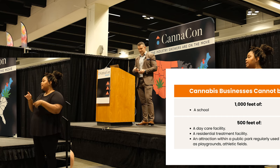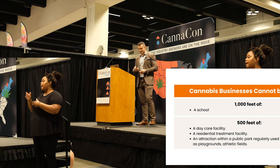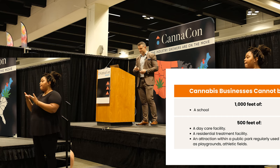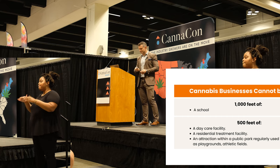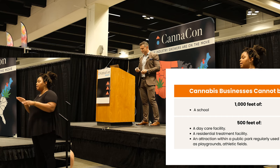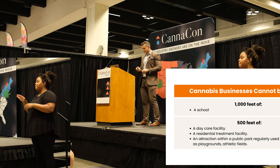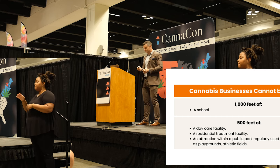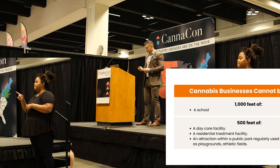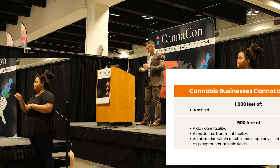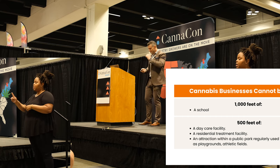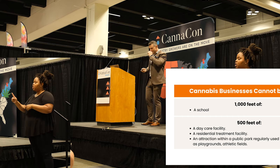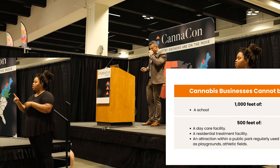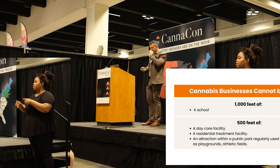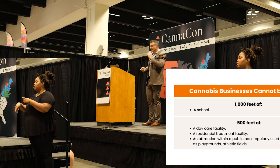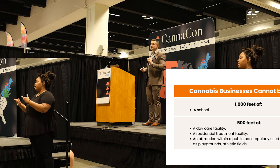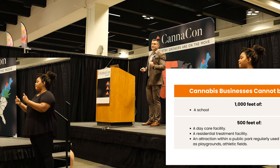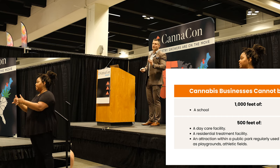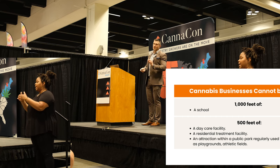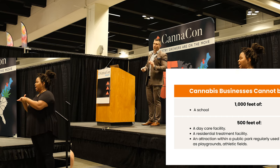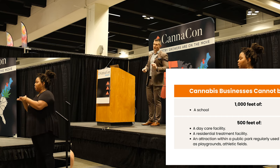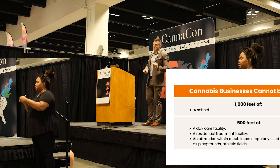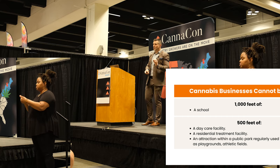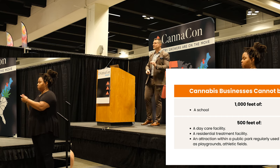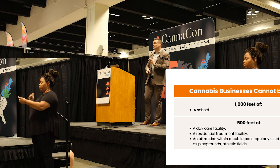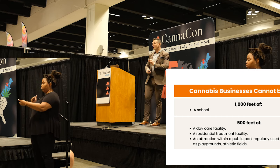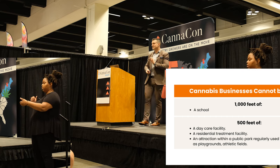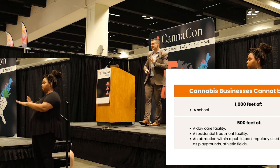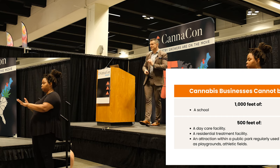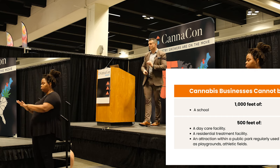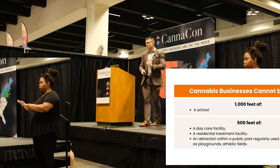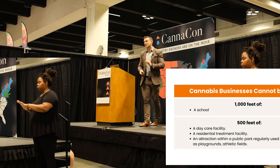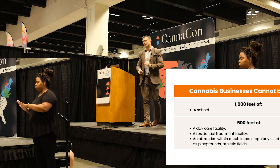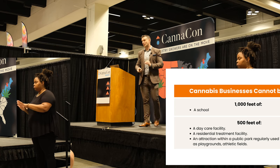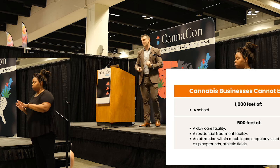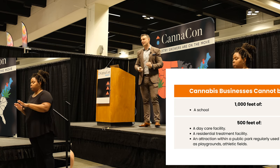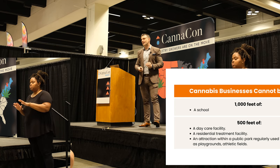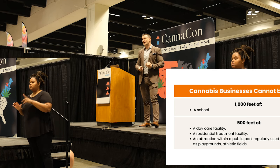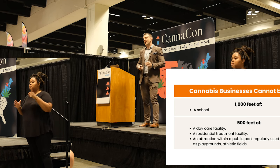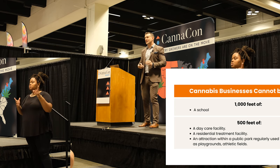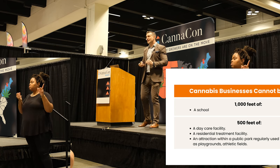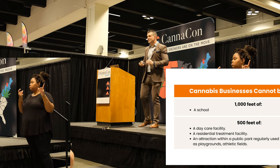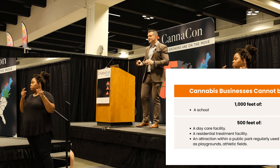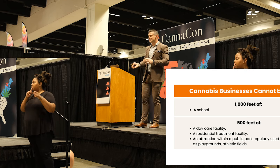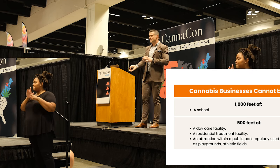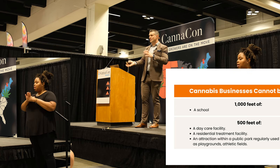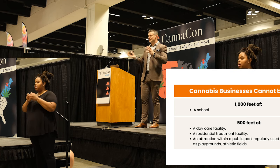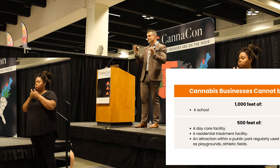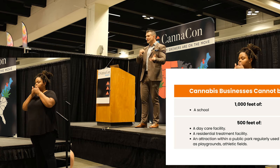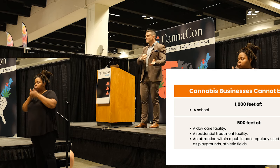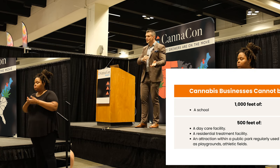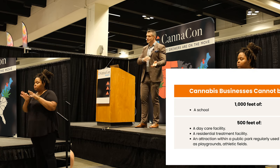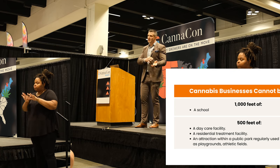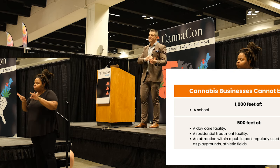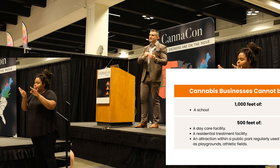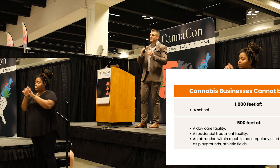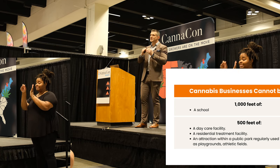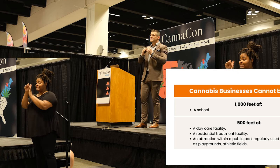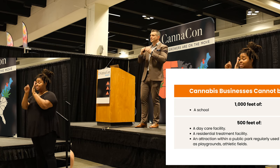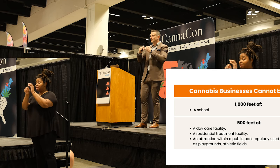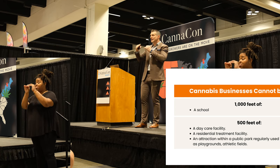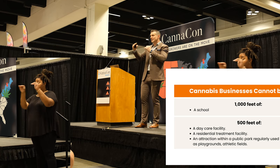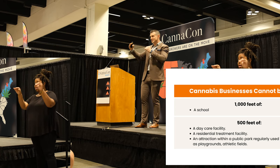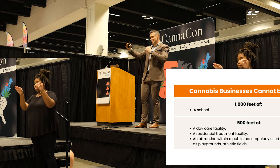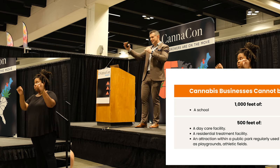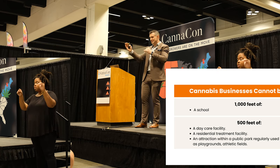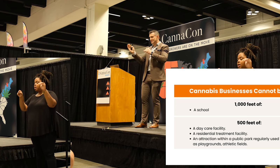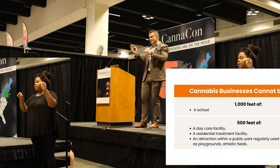athletic fields. This is very important. Zoning compliance is extremely important. And again, this is just from the state level. There's also these